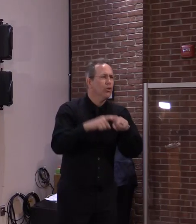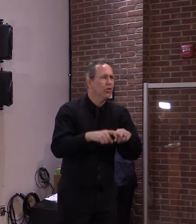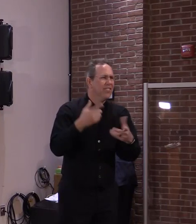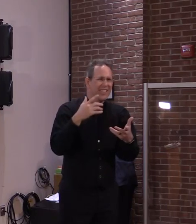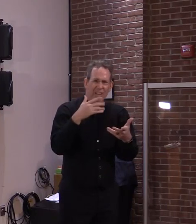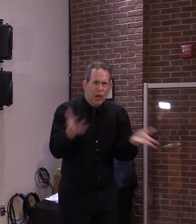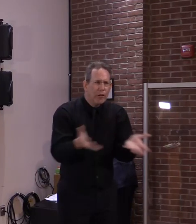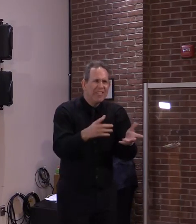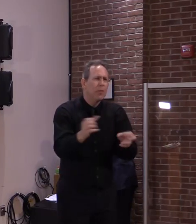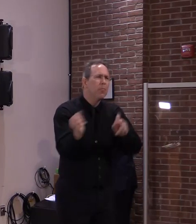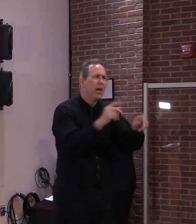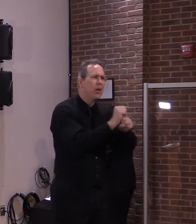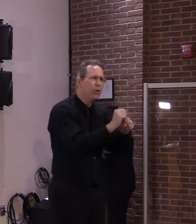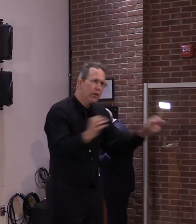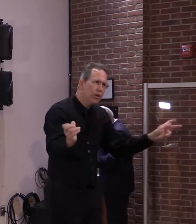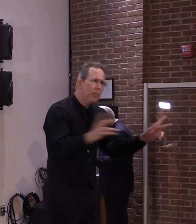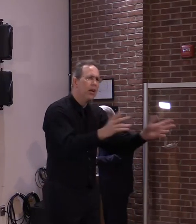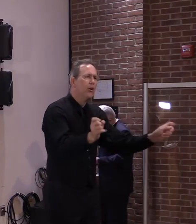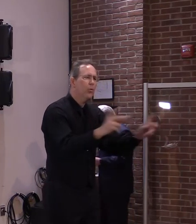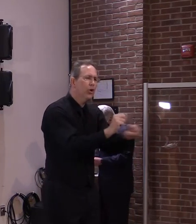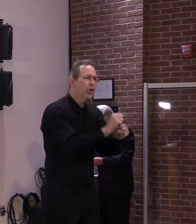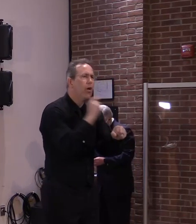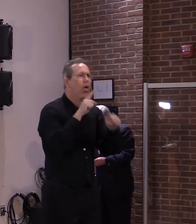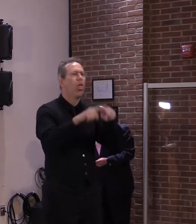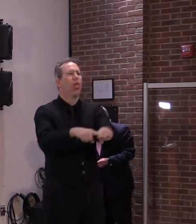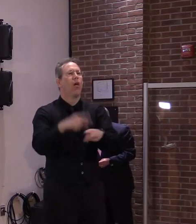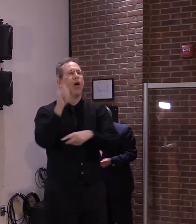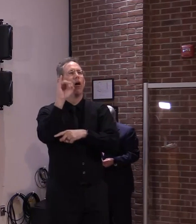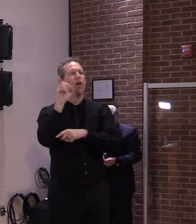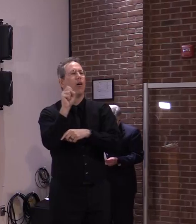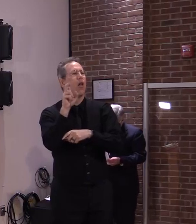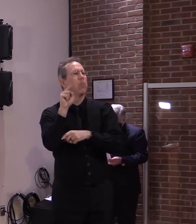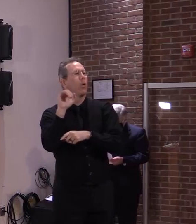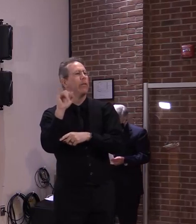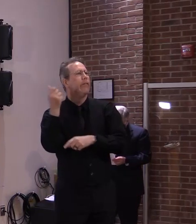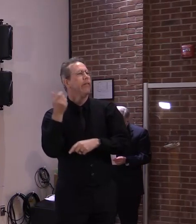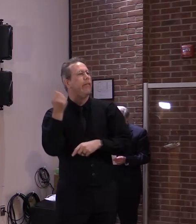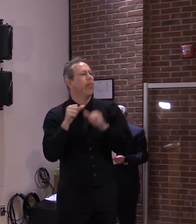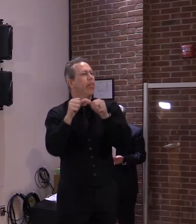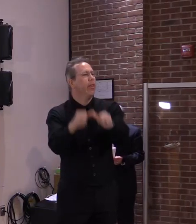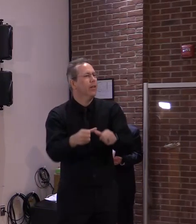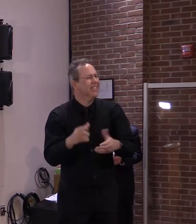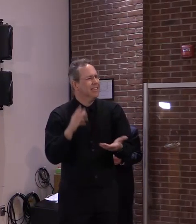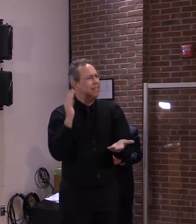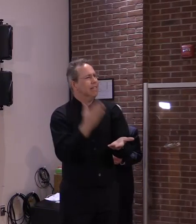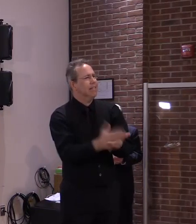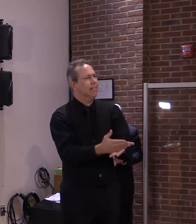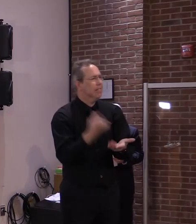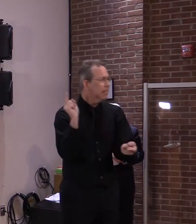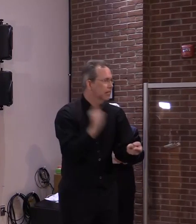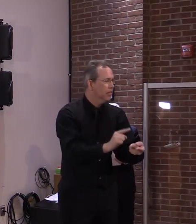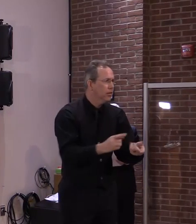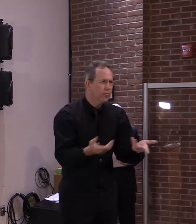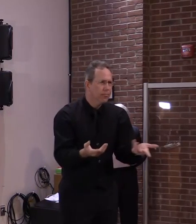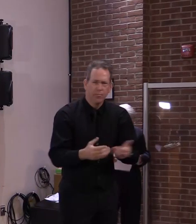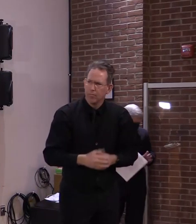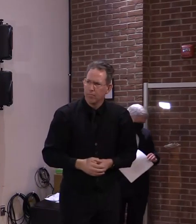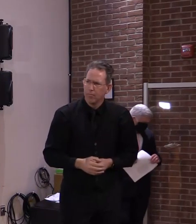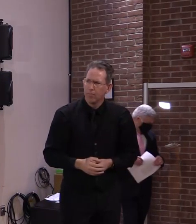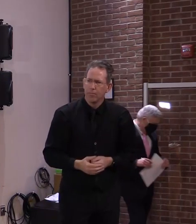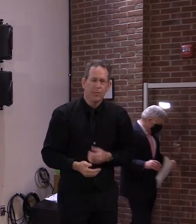people to go back to work? We'll be implementing the work search requirements sometime in the